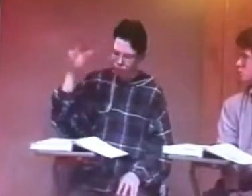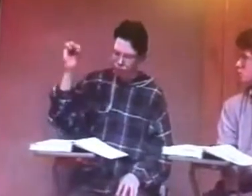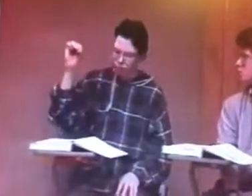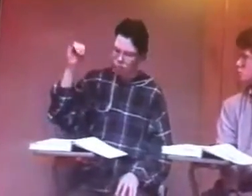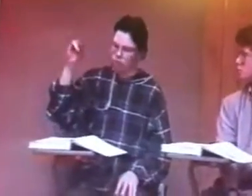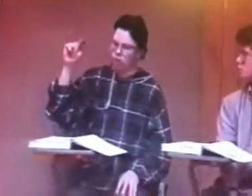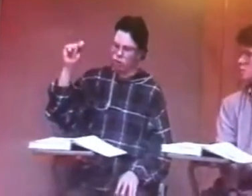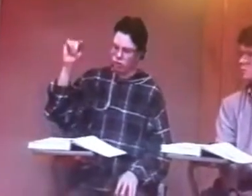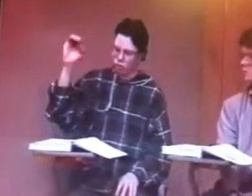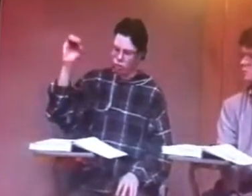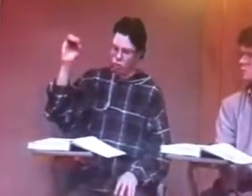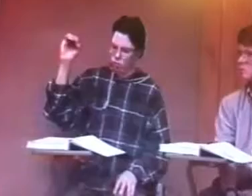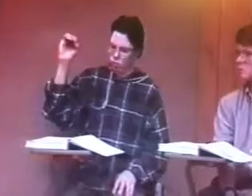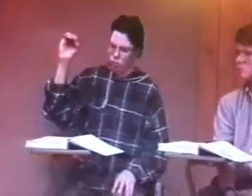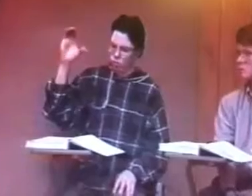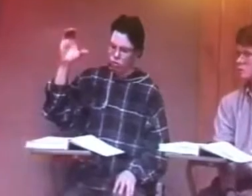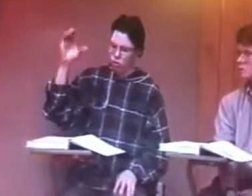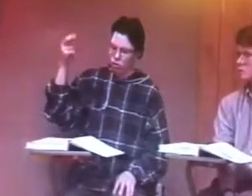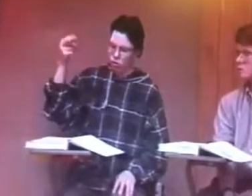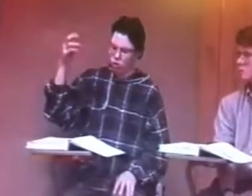I think it's